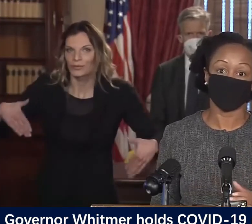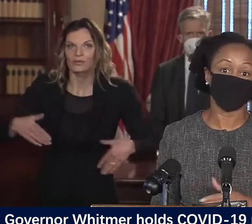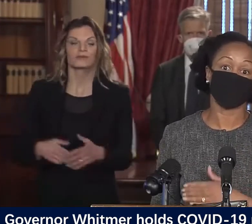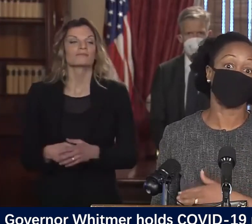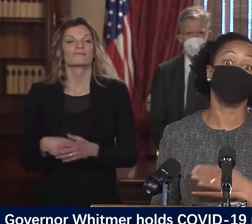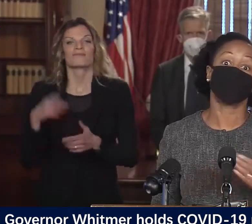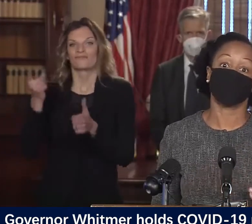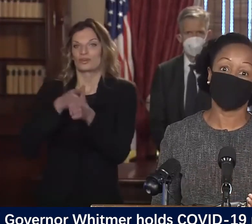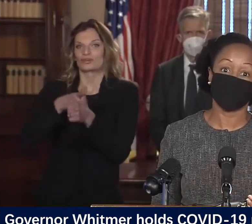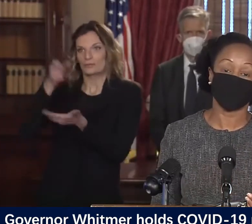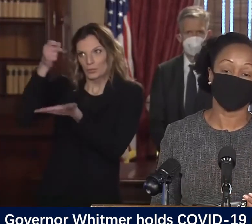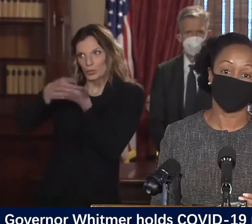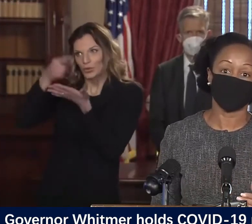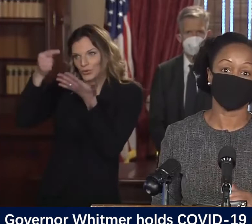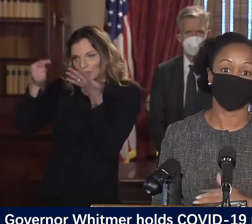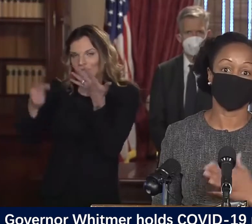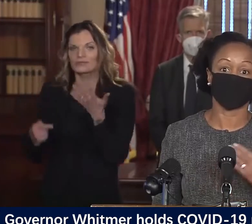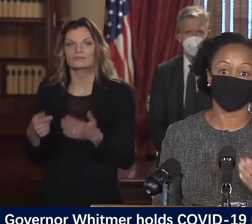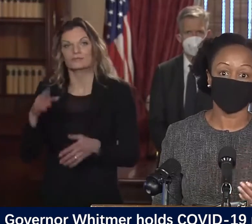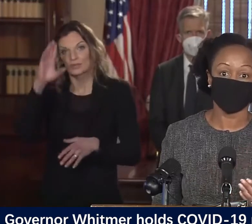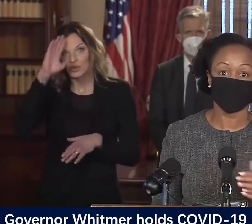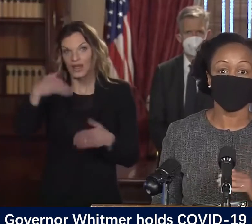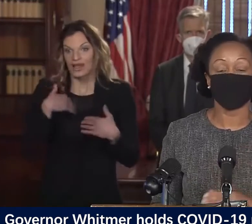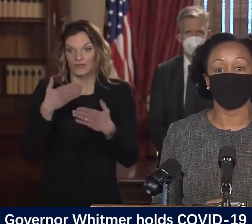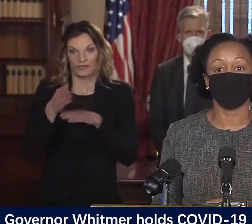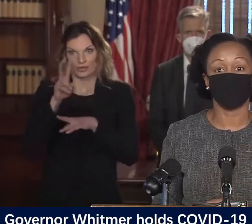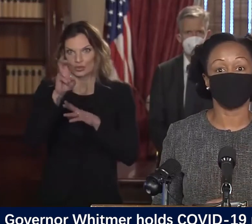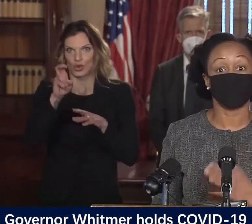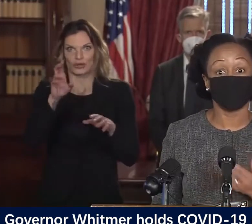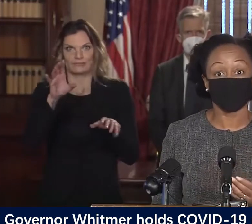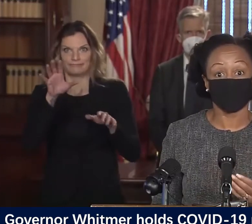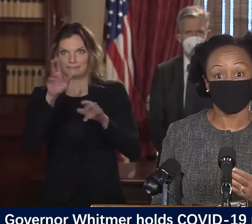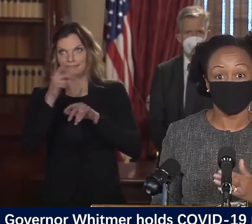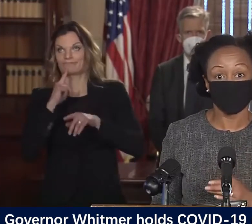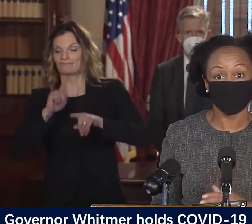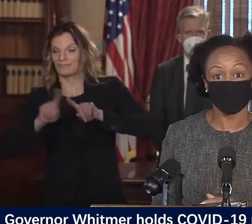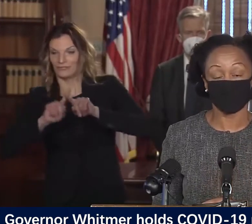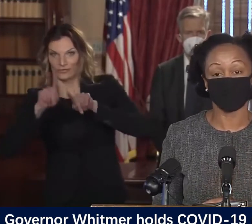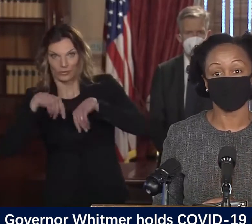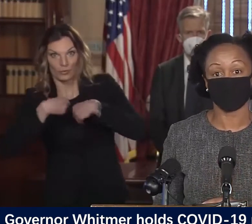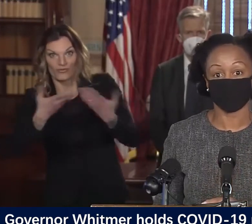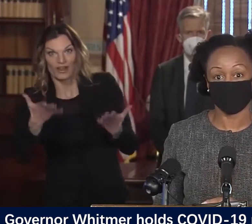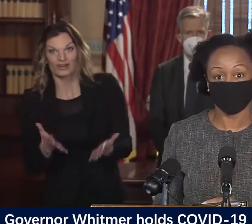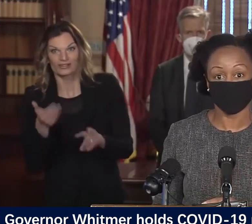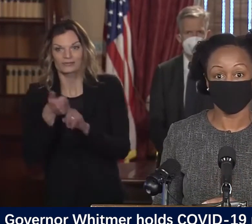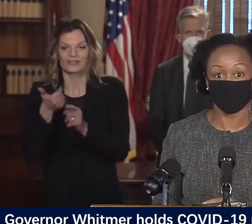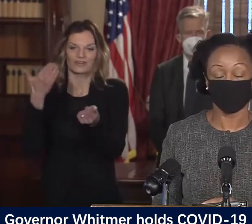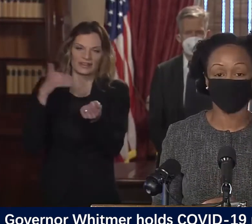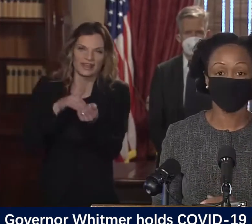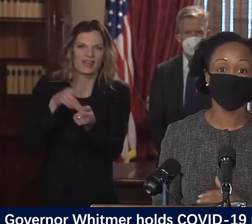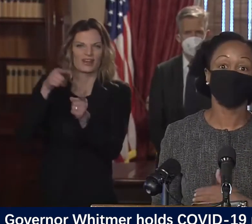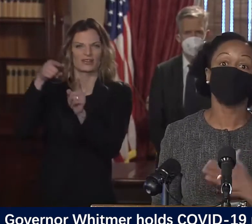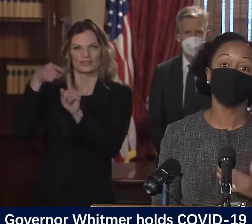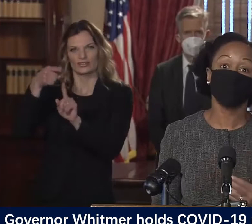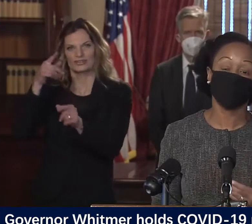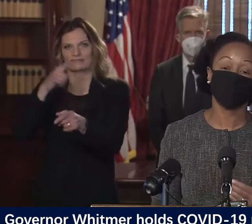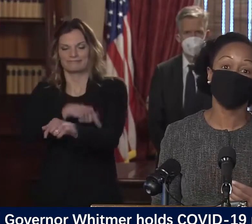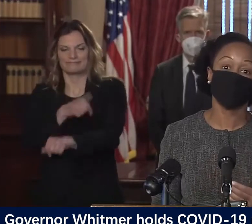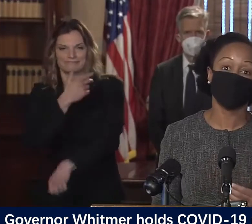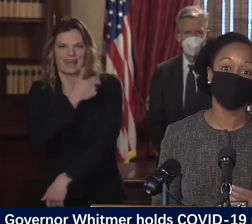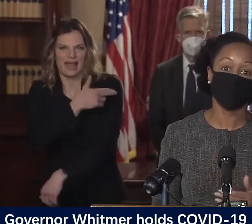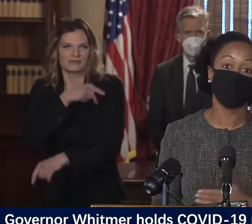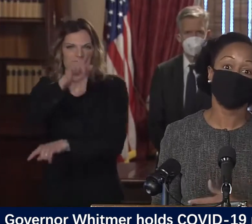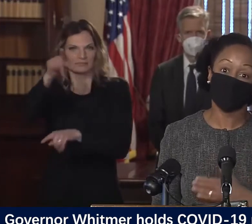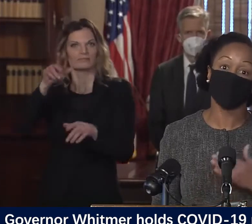have, again, over 280 providers across the state who have already signed up to be a part of our vaccination program.